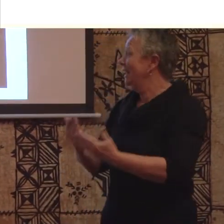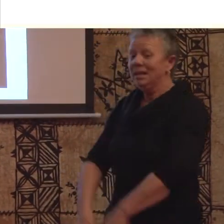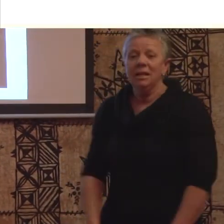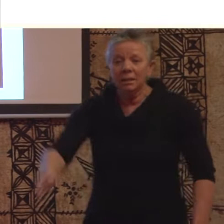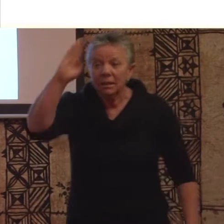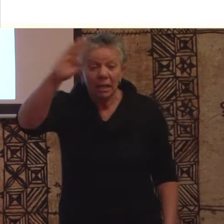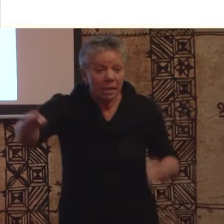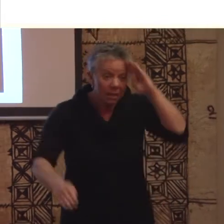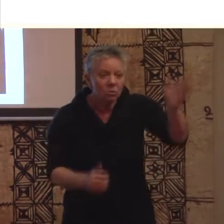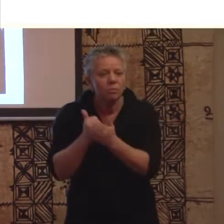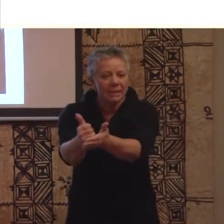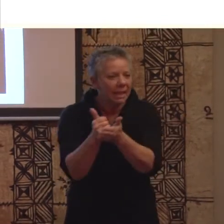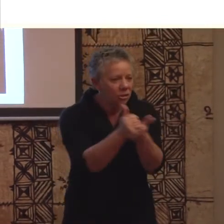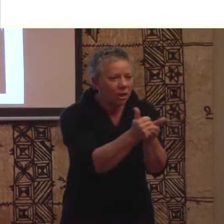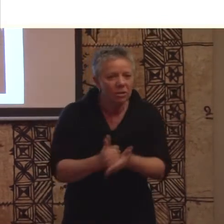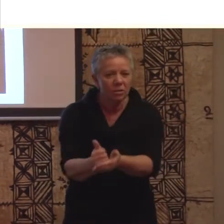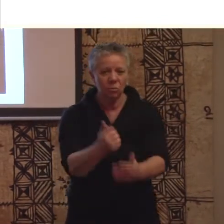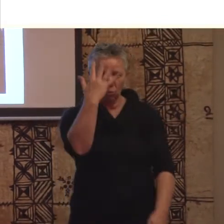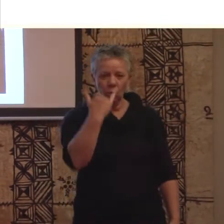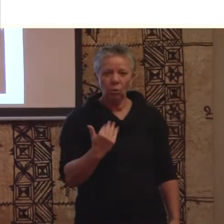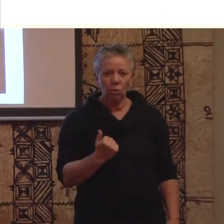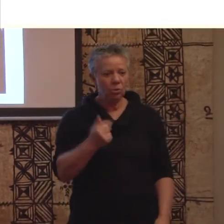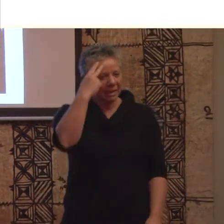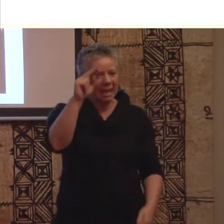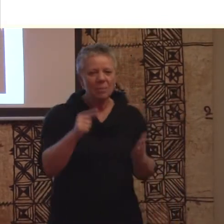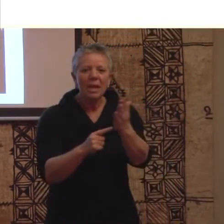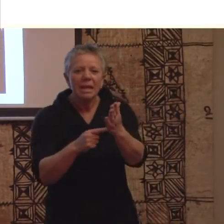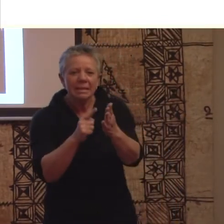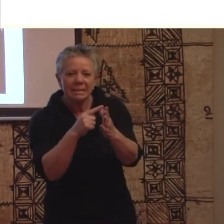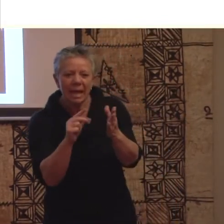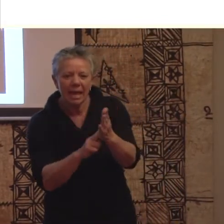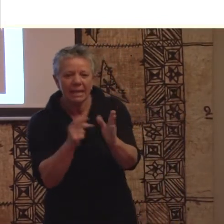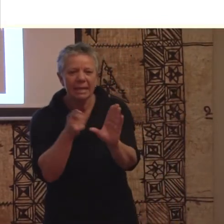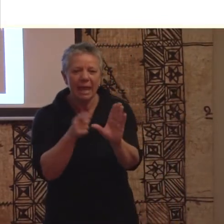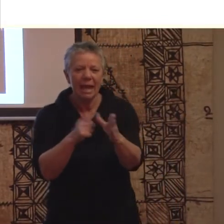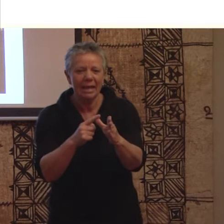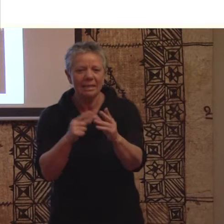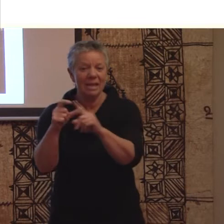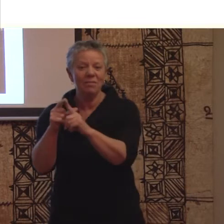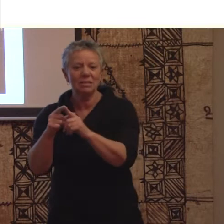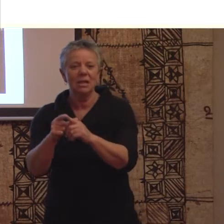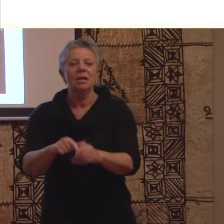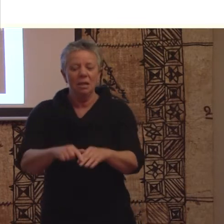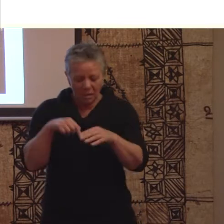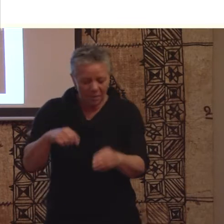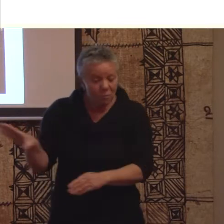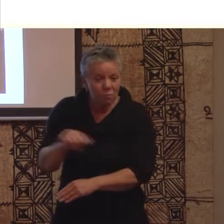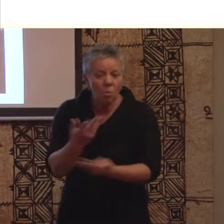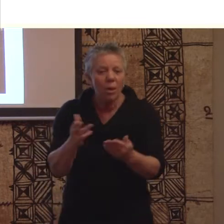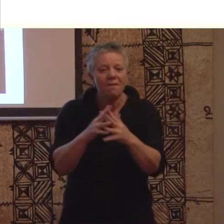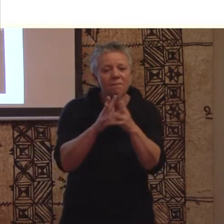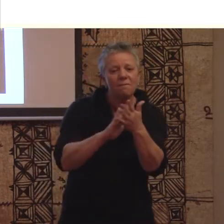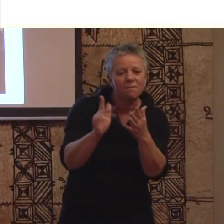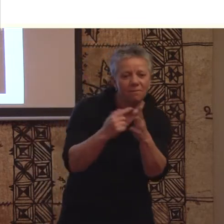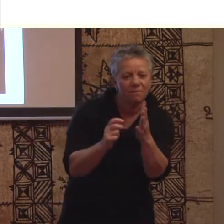Tēnā koutou katoa, ko ai tēnei, ko Tanya Davies ahau, no Whananaki tōku whānau,